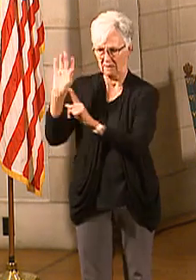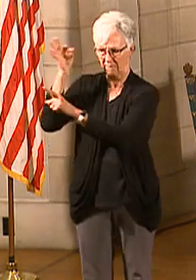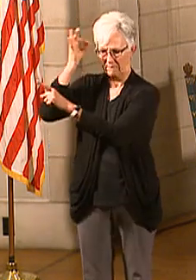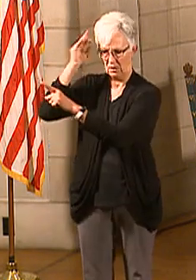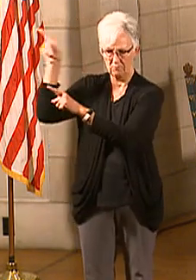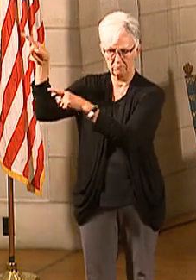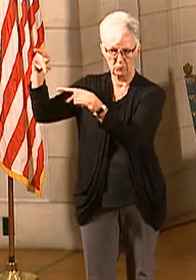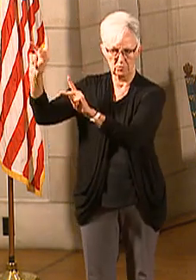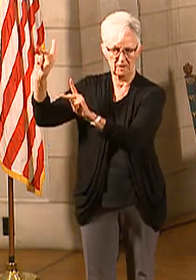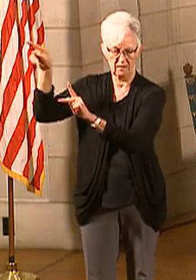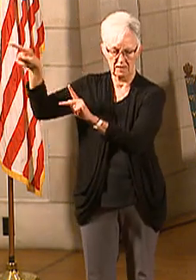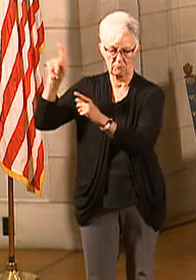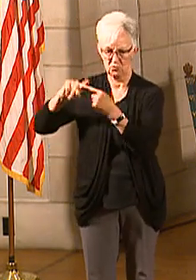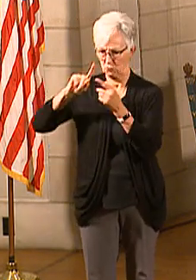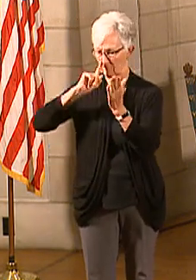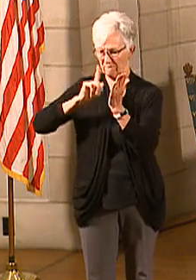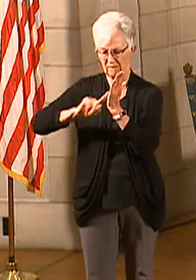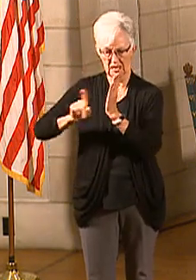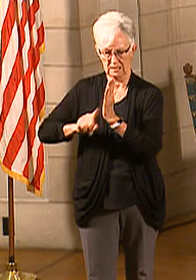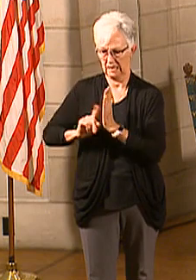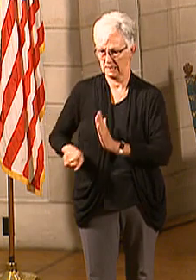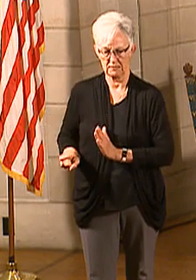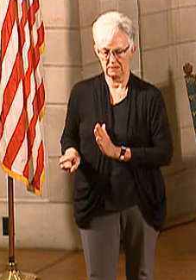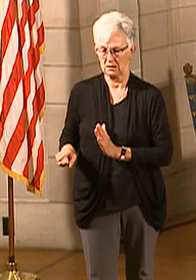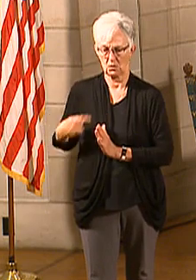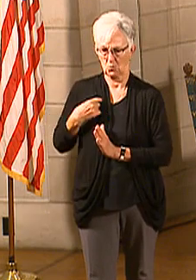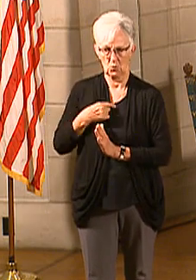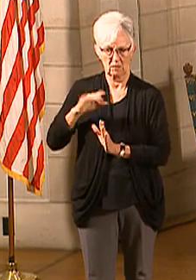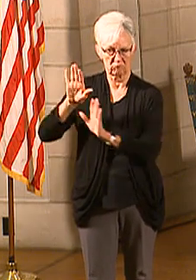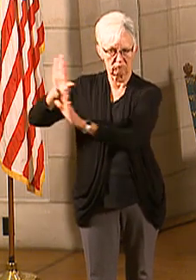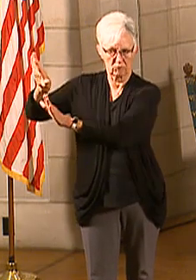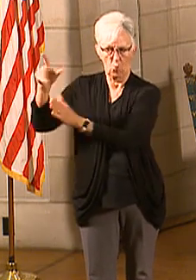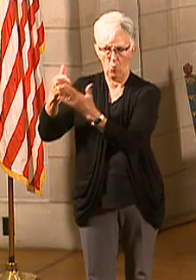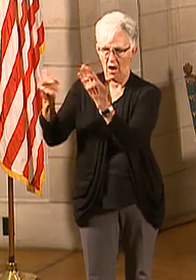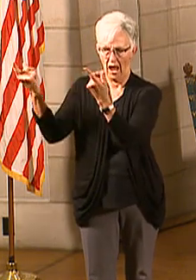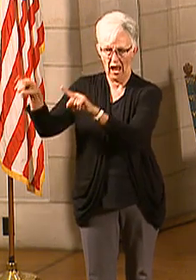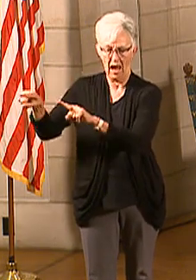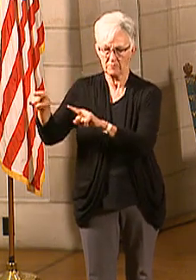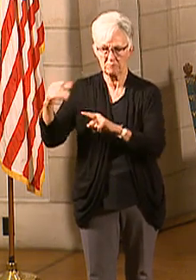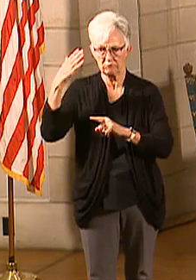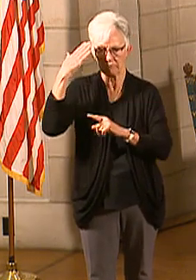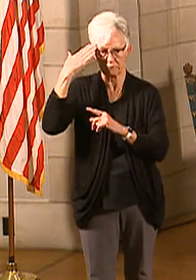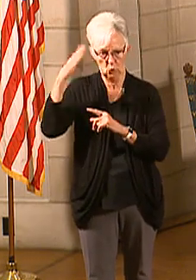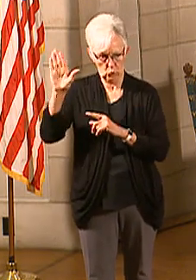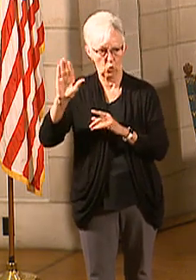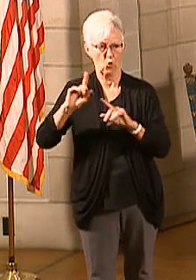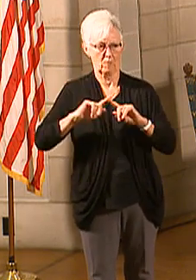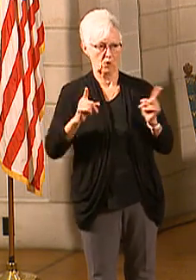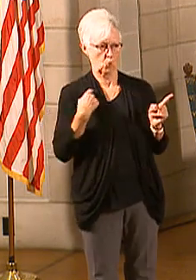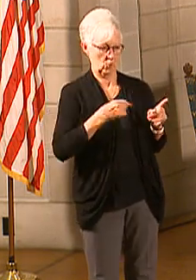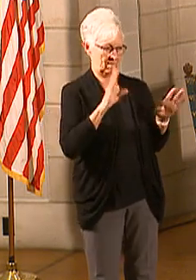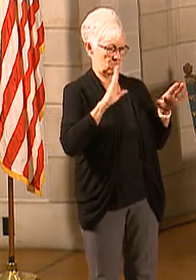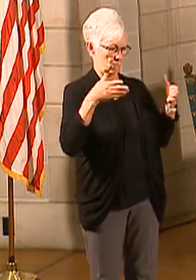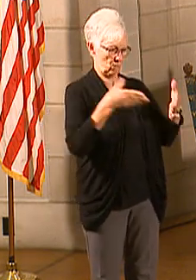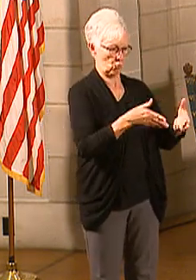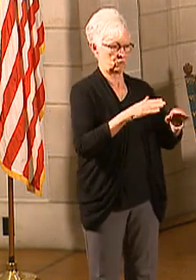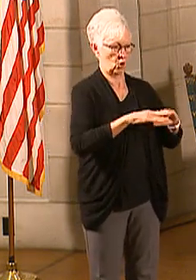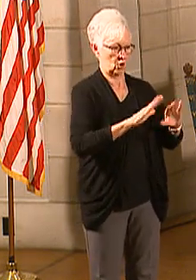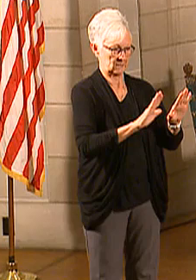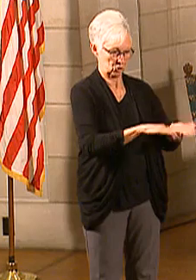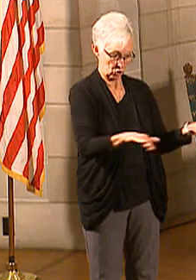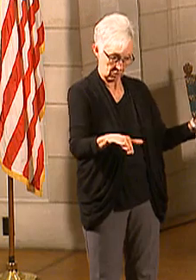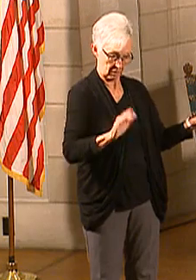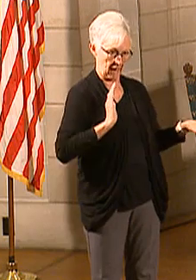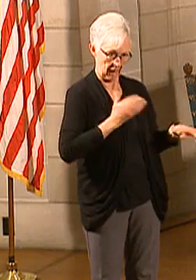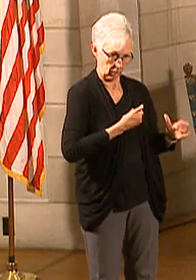make the transition way with St. Francis in the best interest of the kids, and I think that's what we've done here in the state of Nebraska. Stephanie Alger and the team have just done a great job